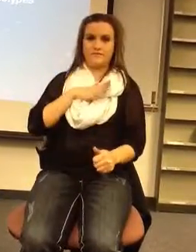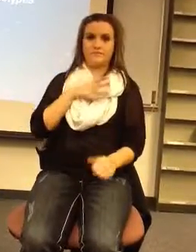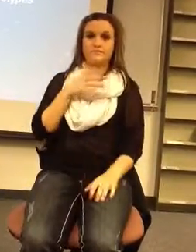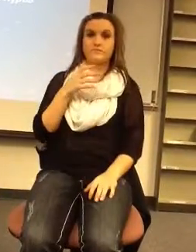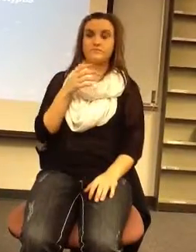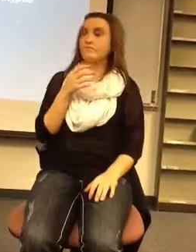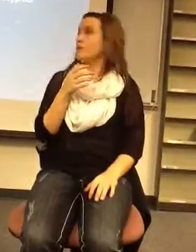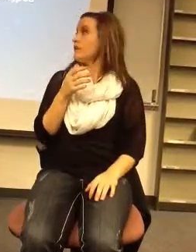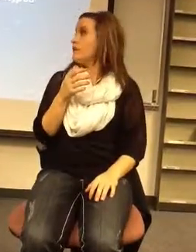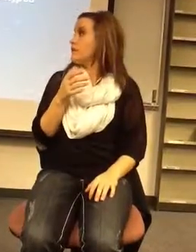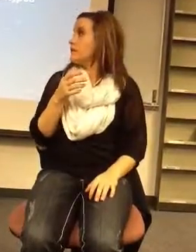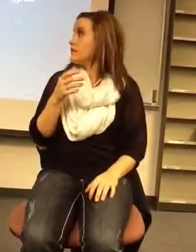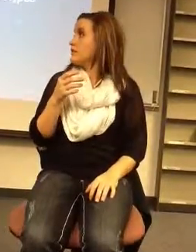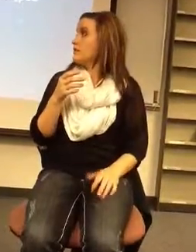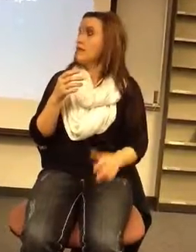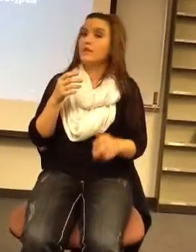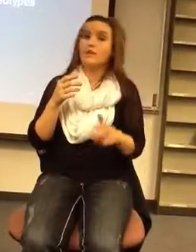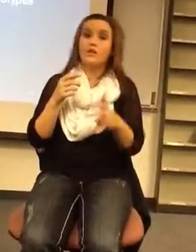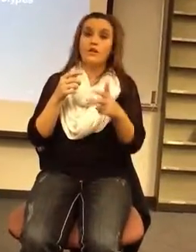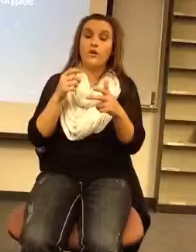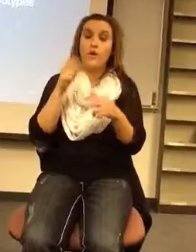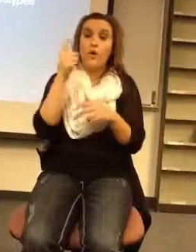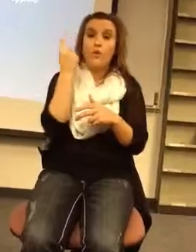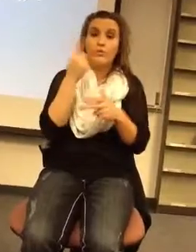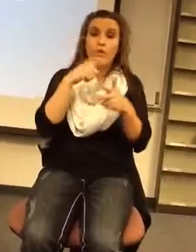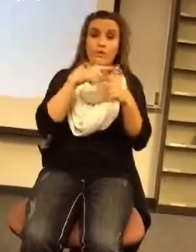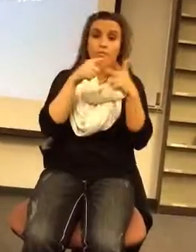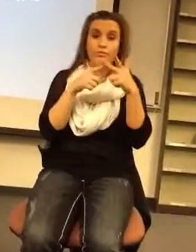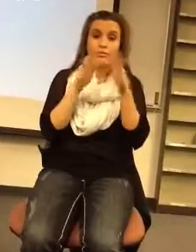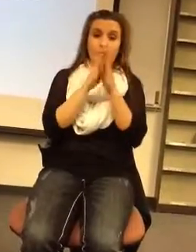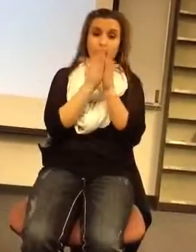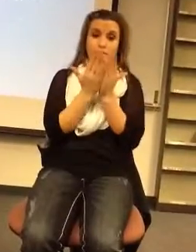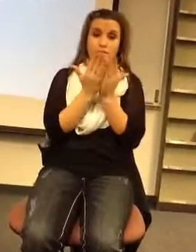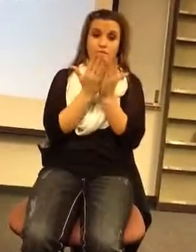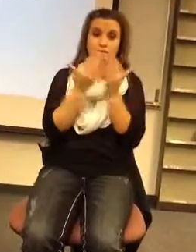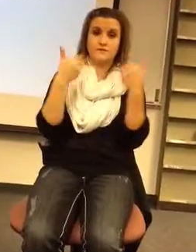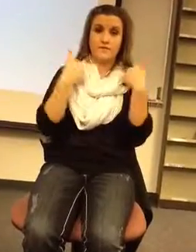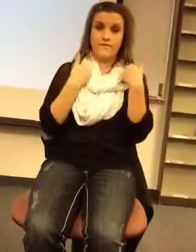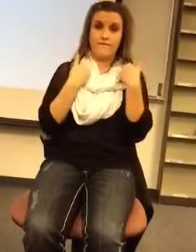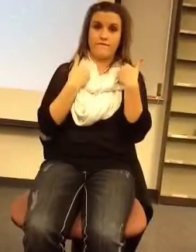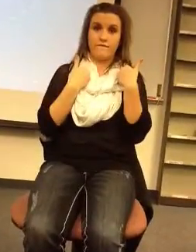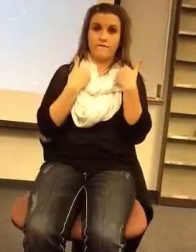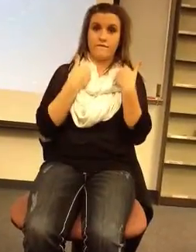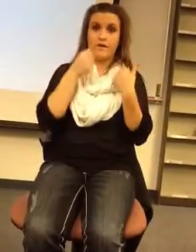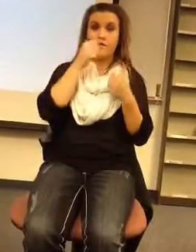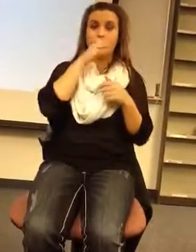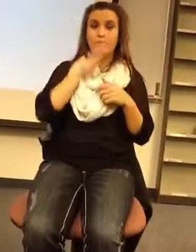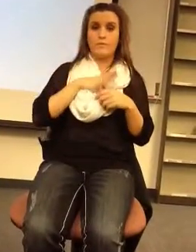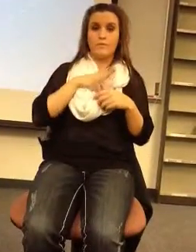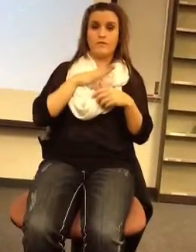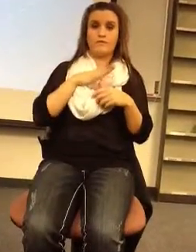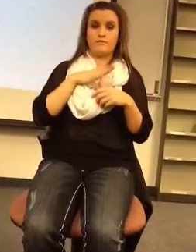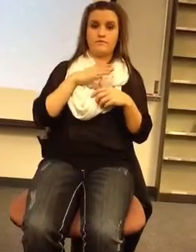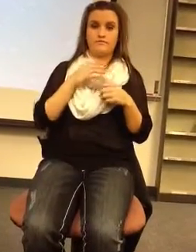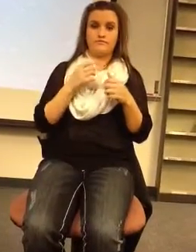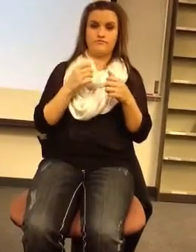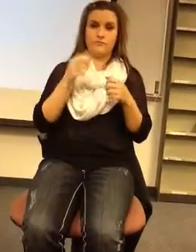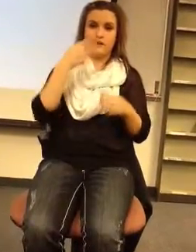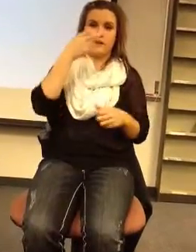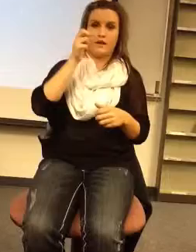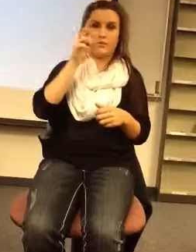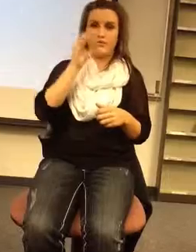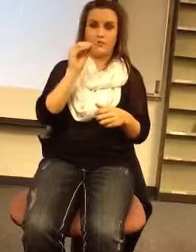published on a regular basis with a female as the lead, with the female hero's name up there in great big